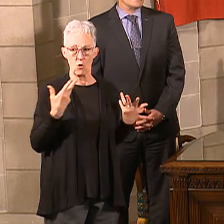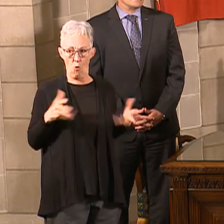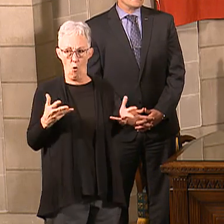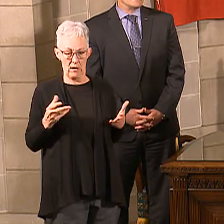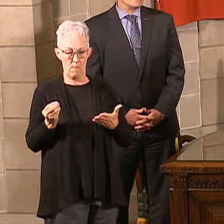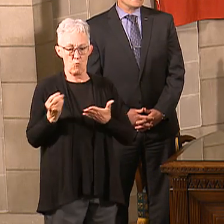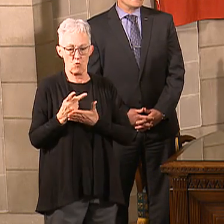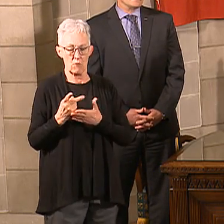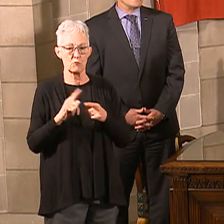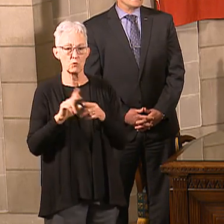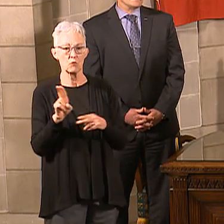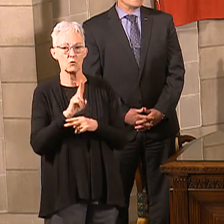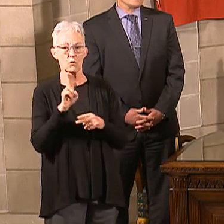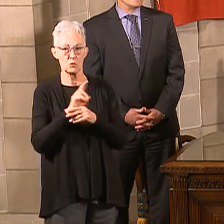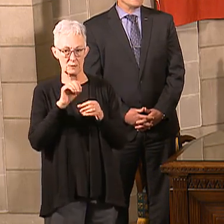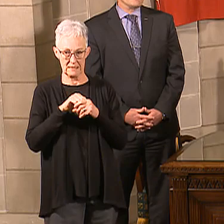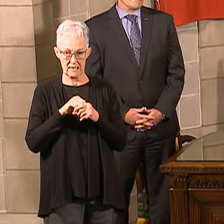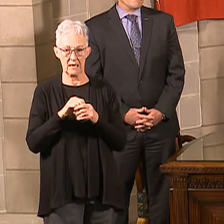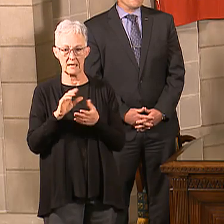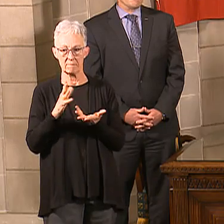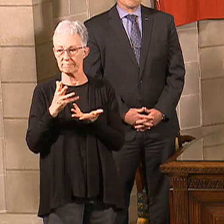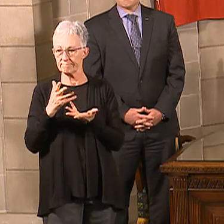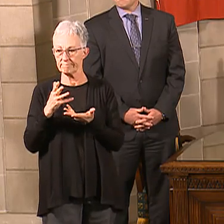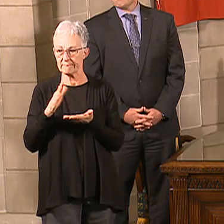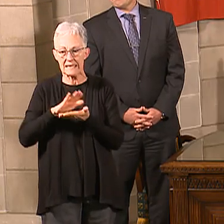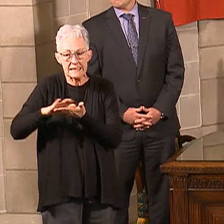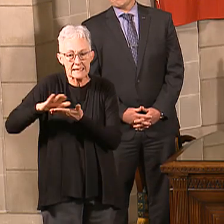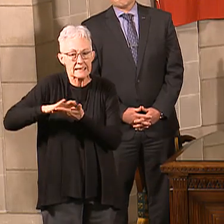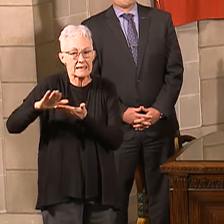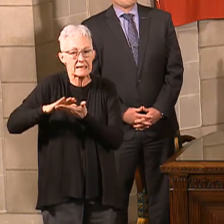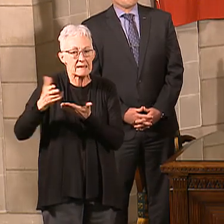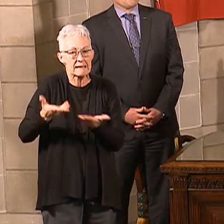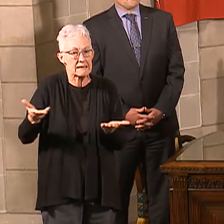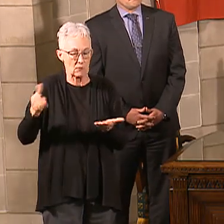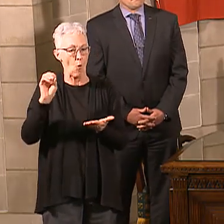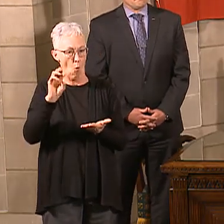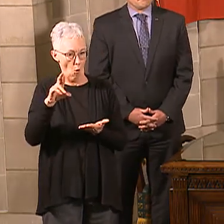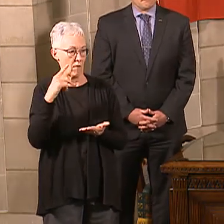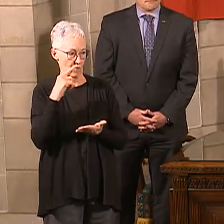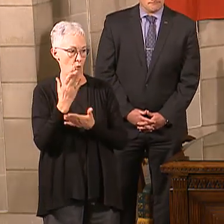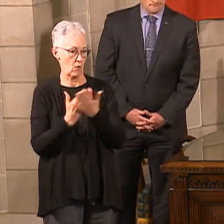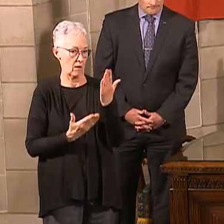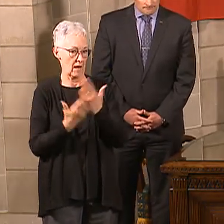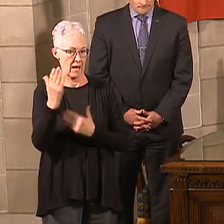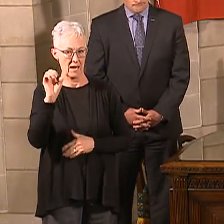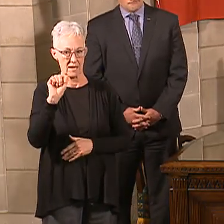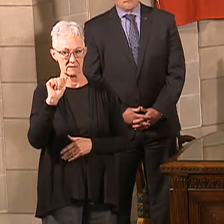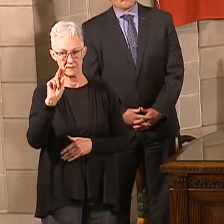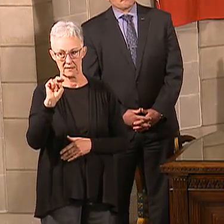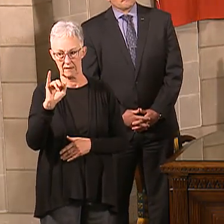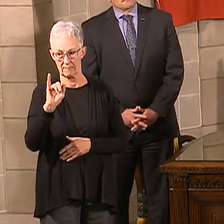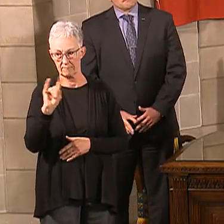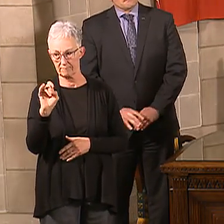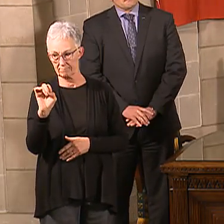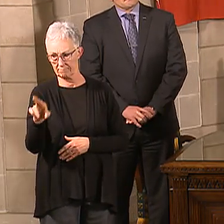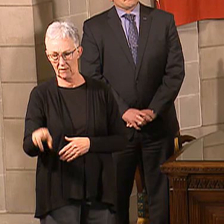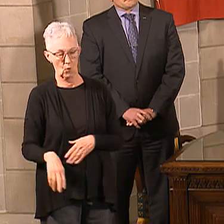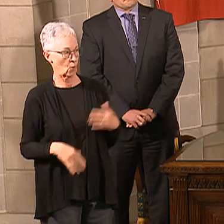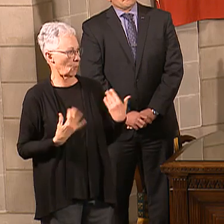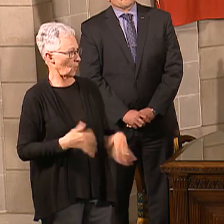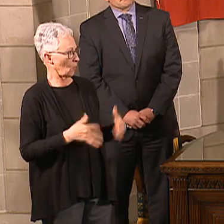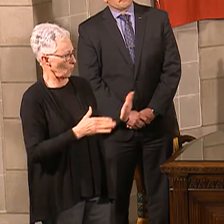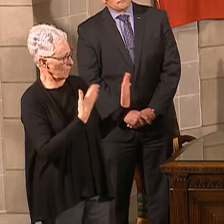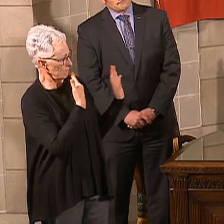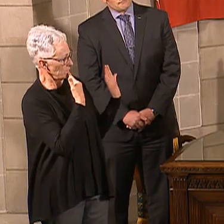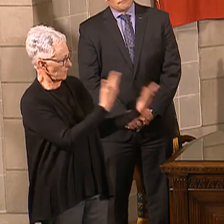cleansers and hand sanitizers. Thank you. Thank you very much, Todd. As I have said, Nebraskans all